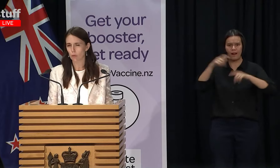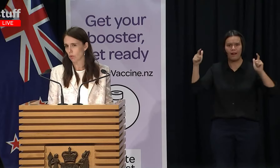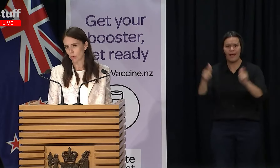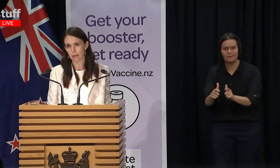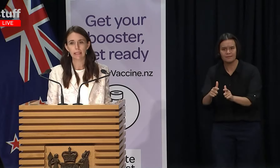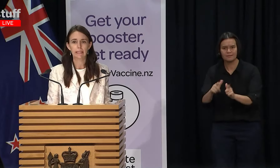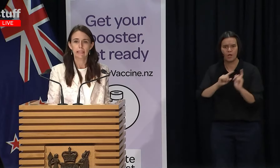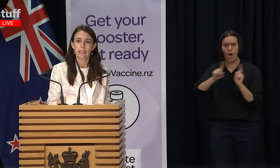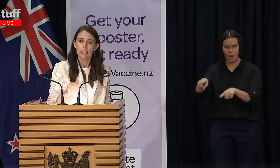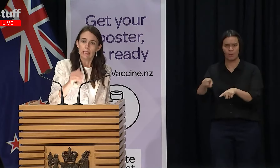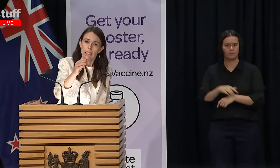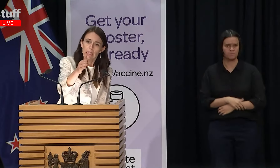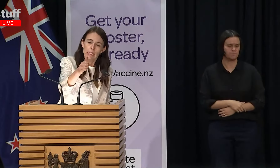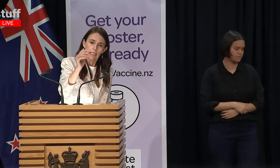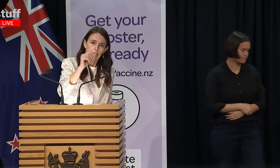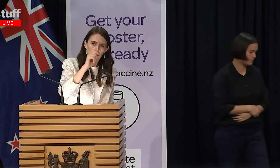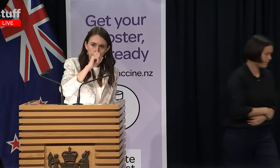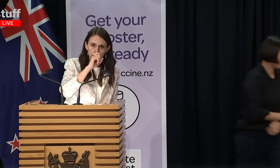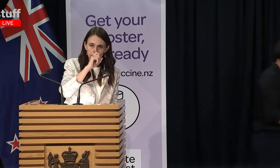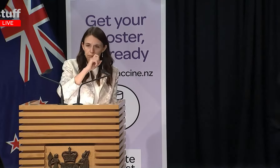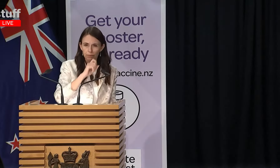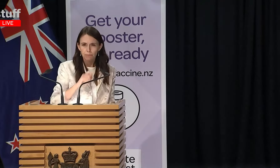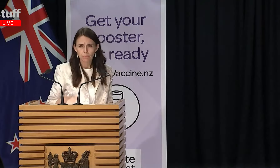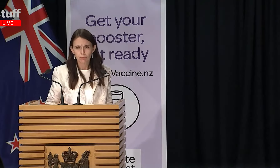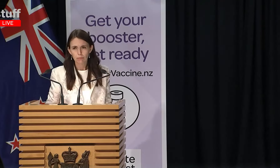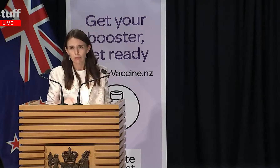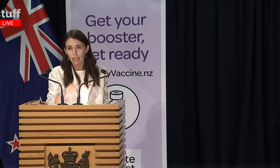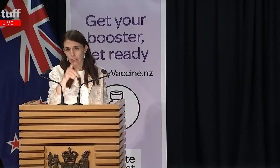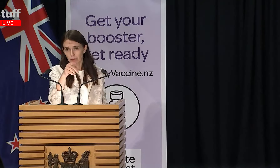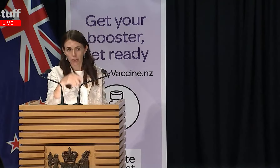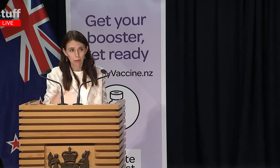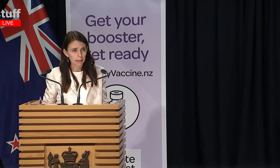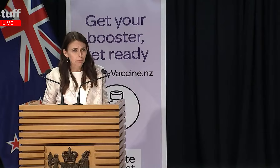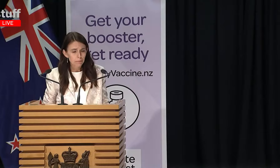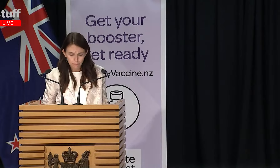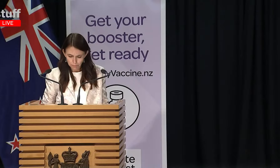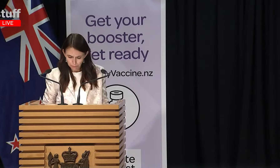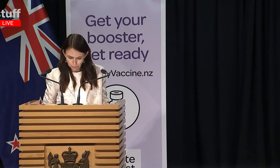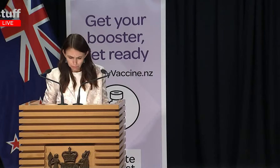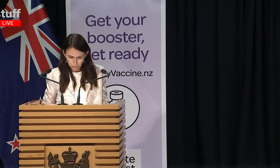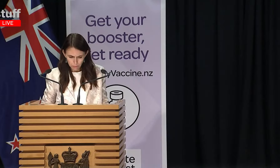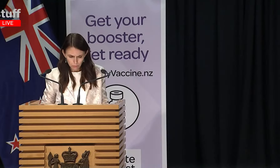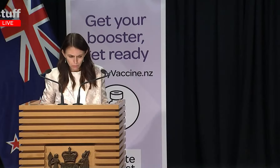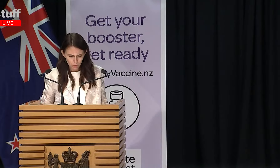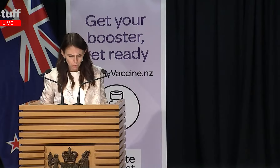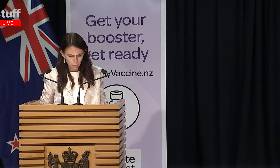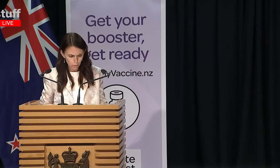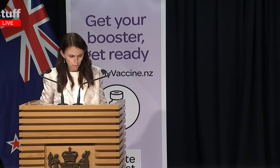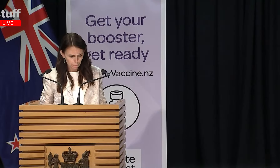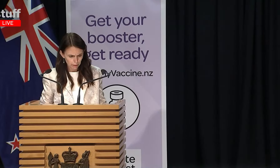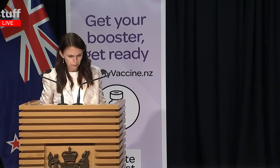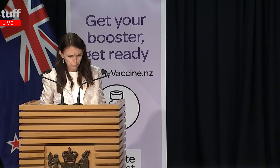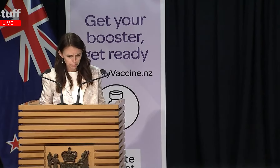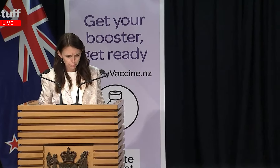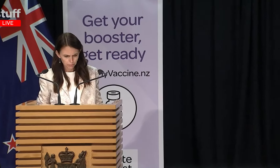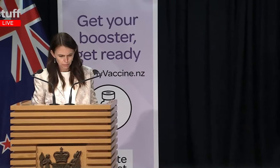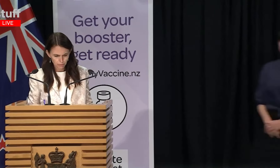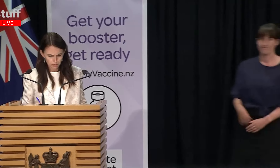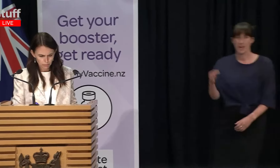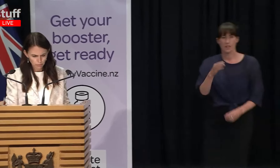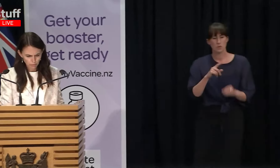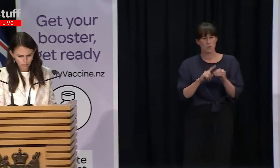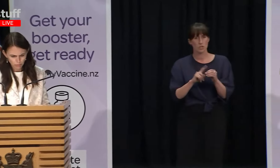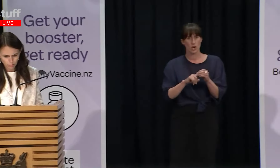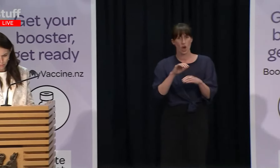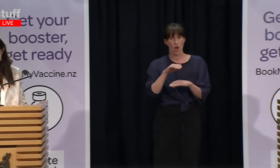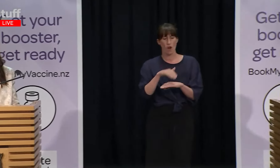it is so important. I'm just back to what you were saying about the booster timetable. You said that you were talking to your advisor